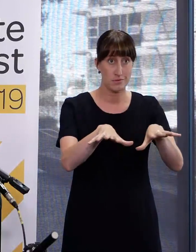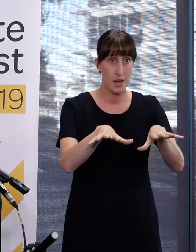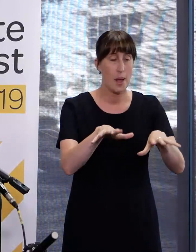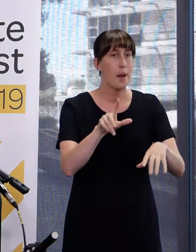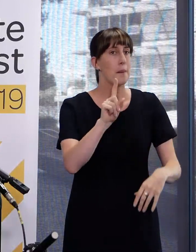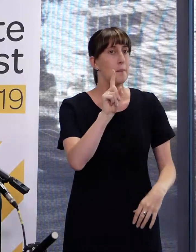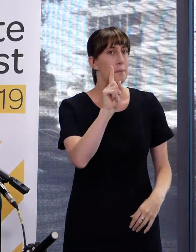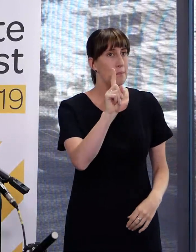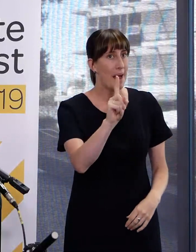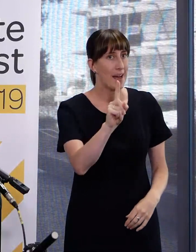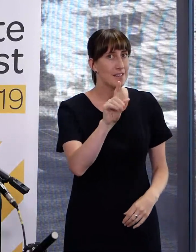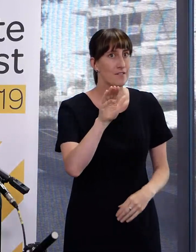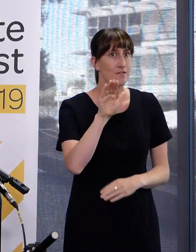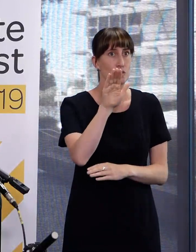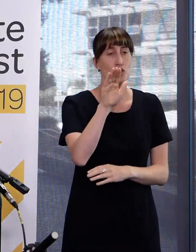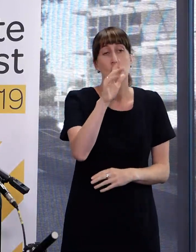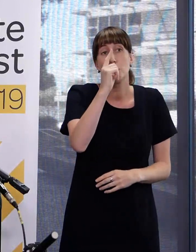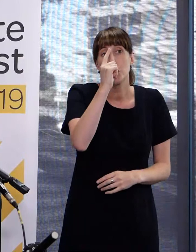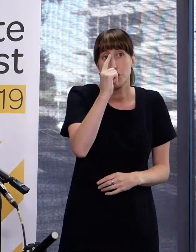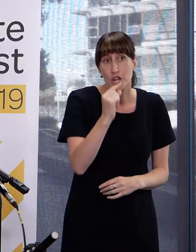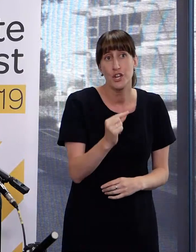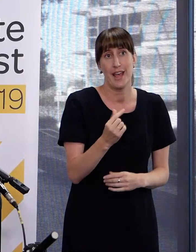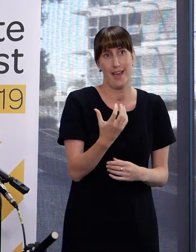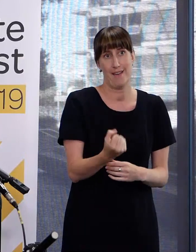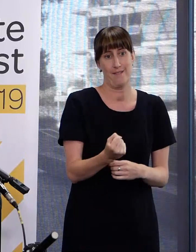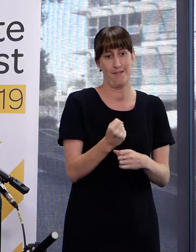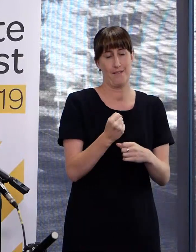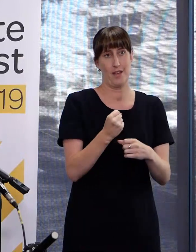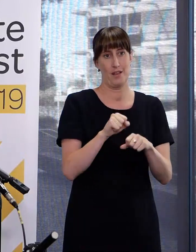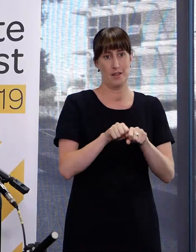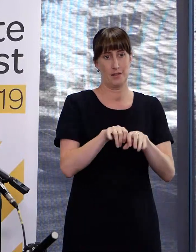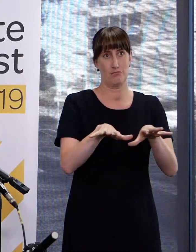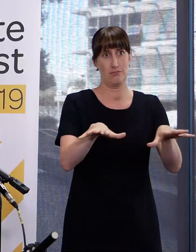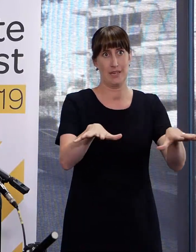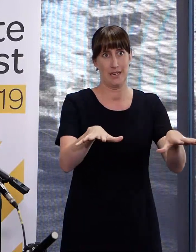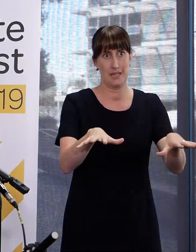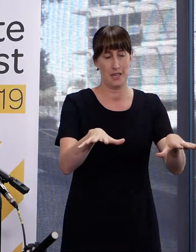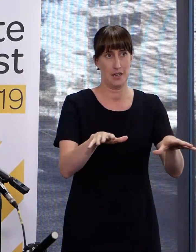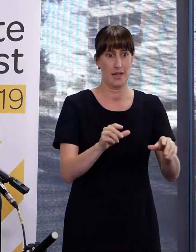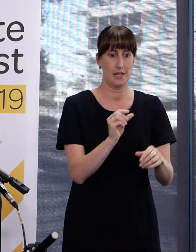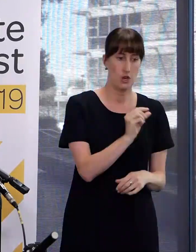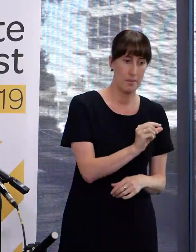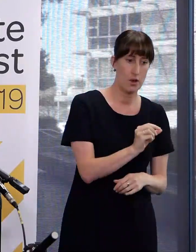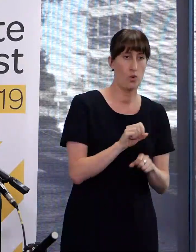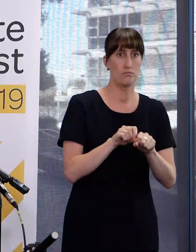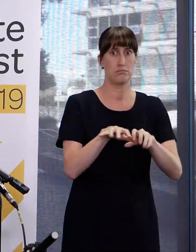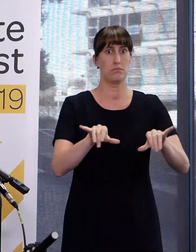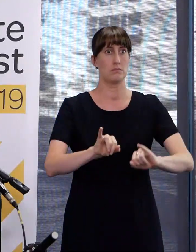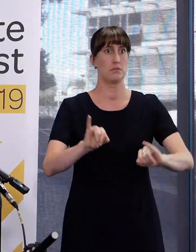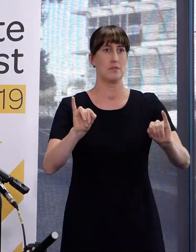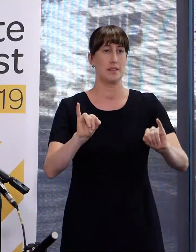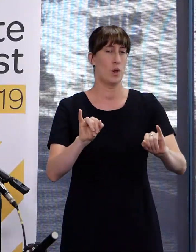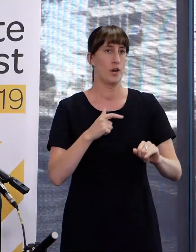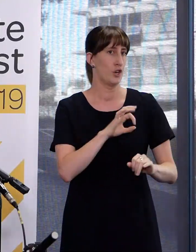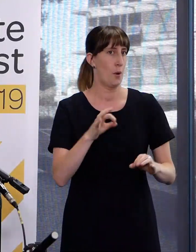indeed a lot, of community transmission. I should say we have no plans to be in either of the latter. And what this group is, so it's a